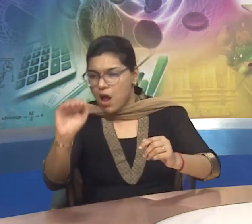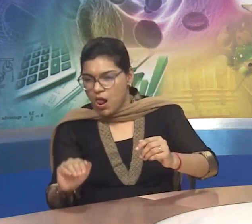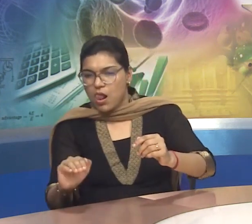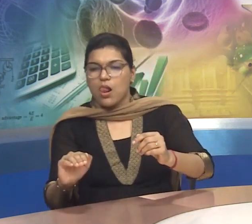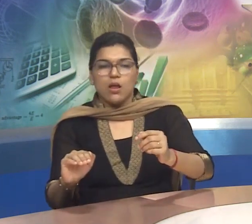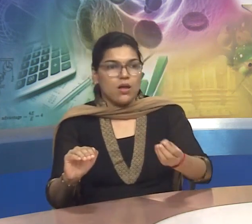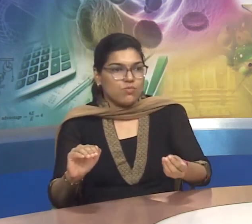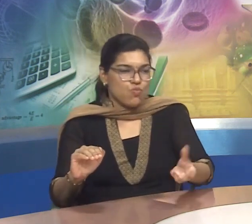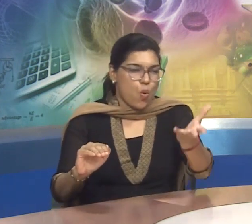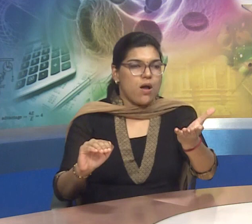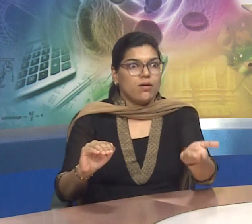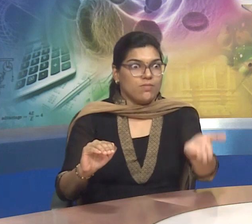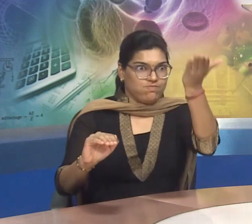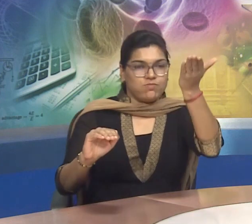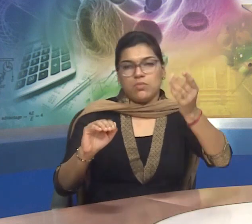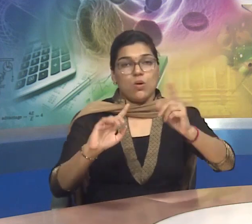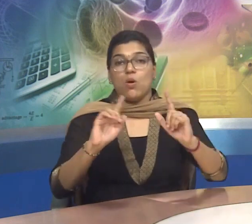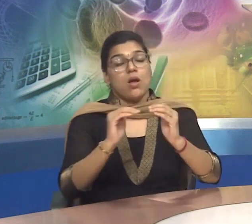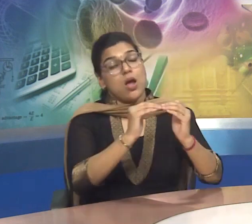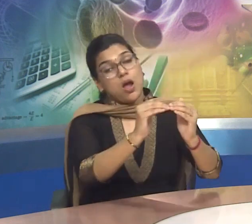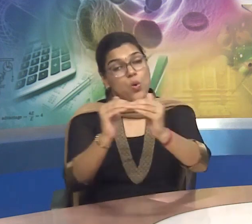our society, they are having equal rights. They are all